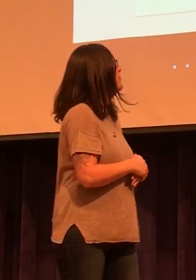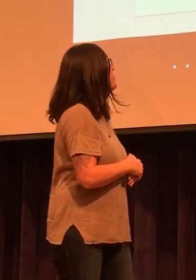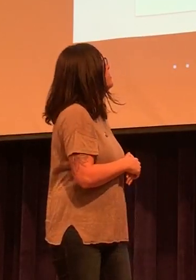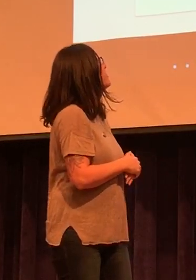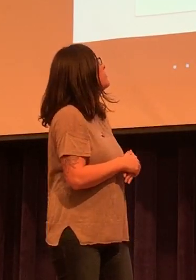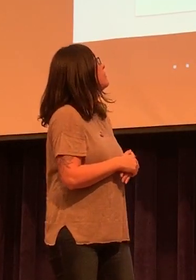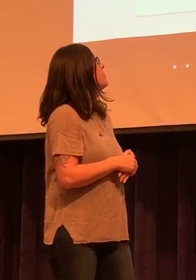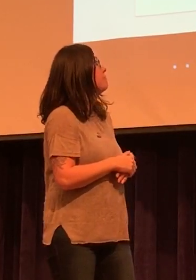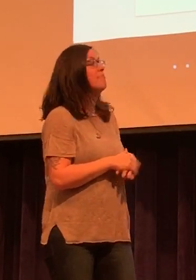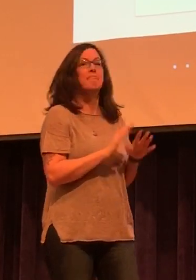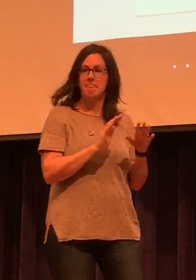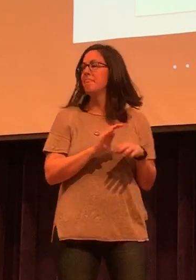in sign languages.